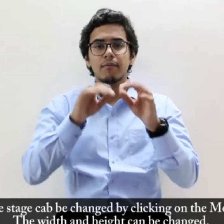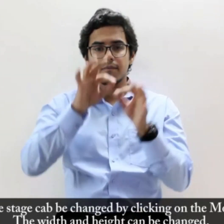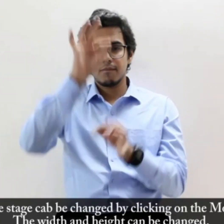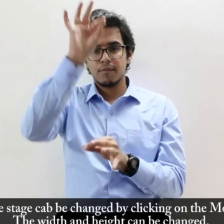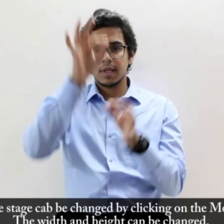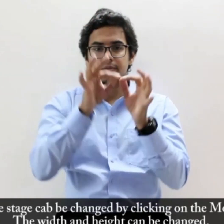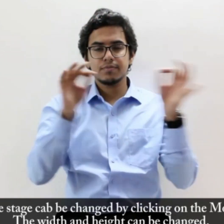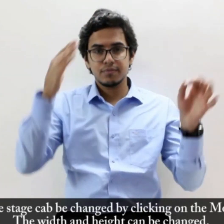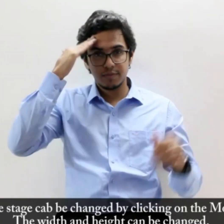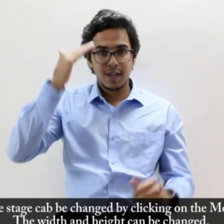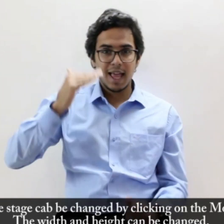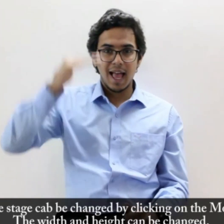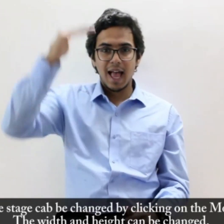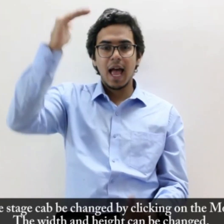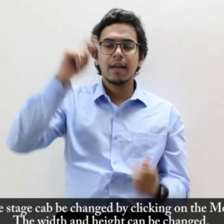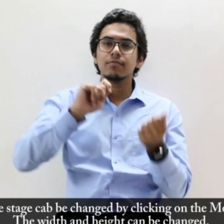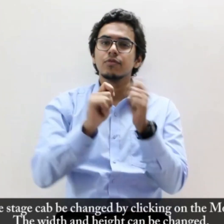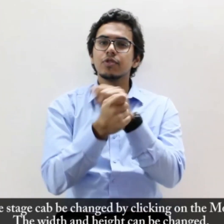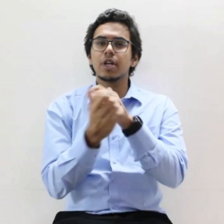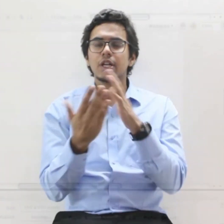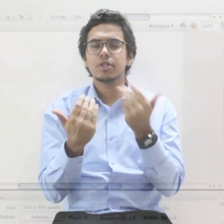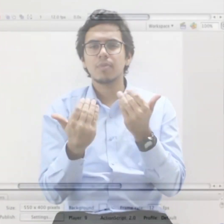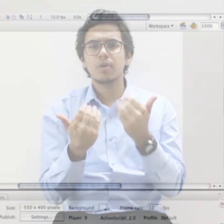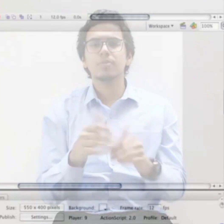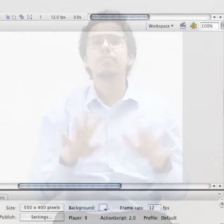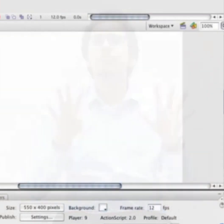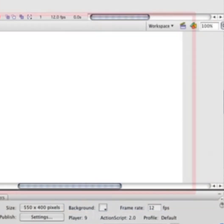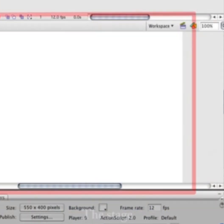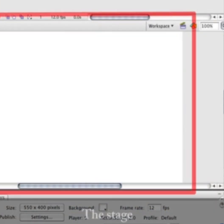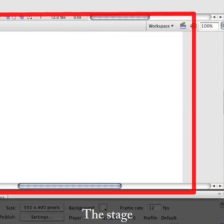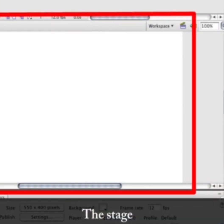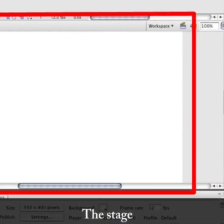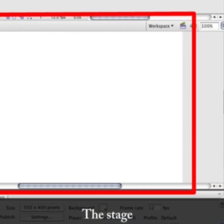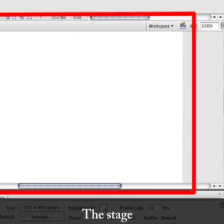and height can be changed. The stage.